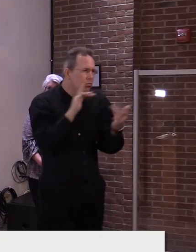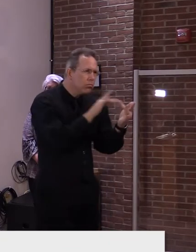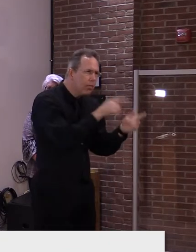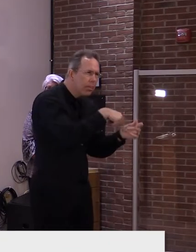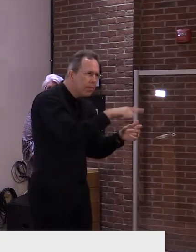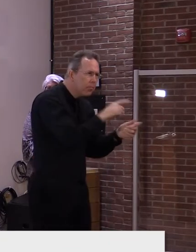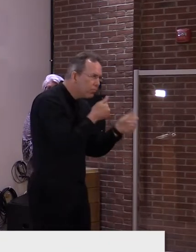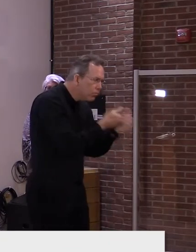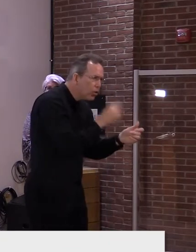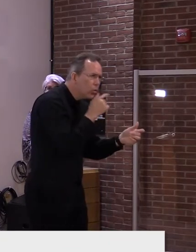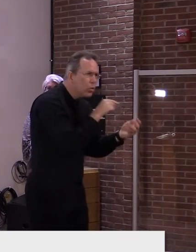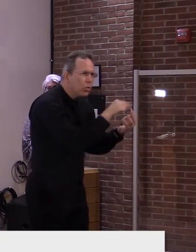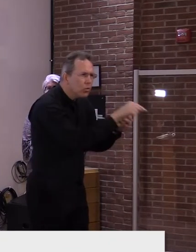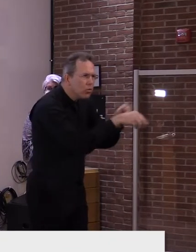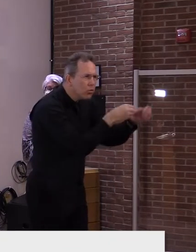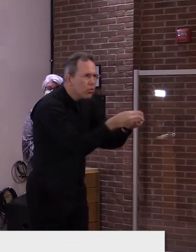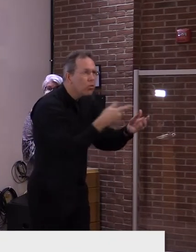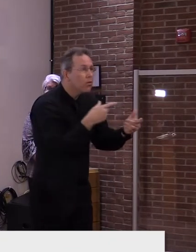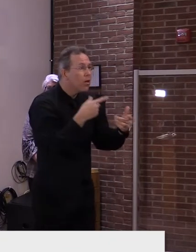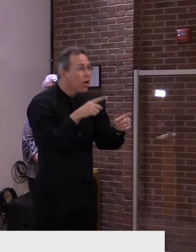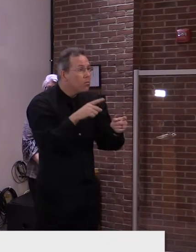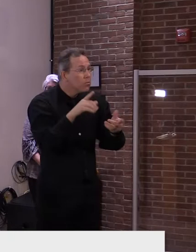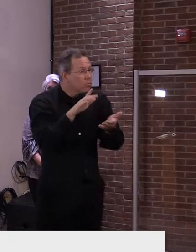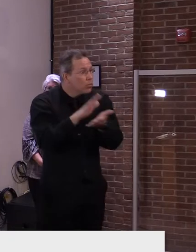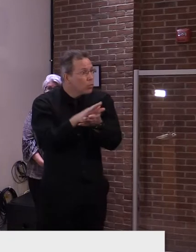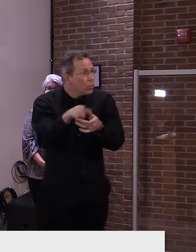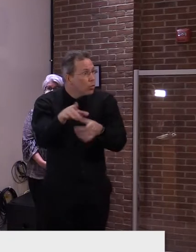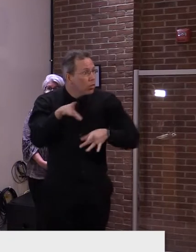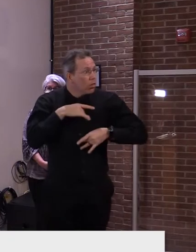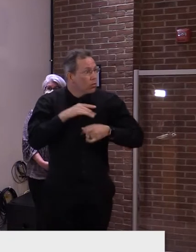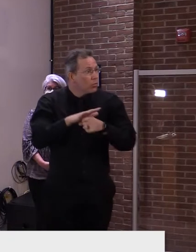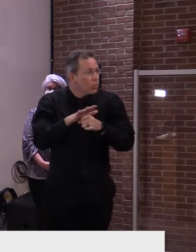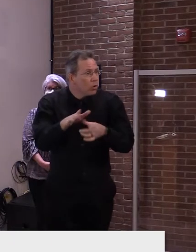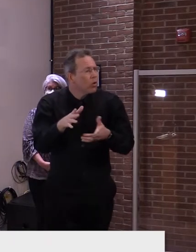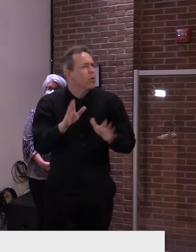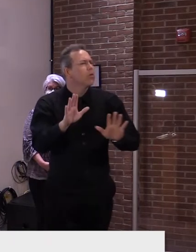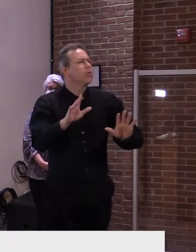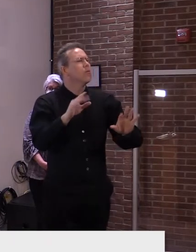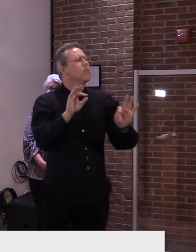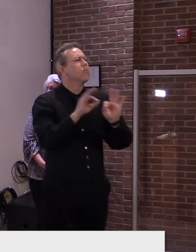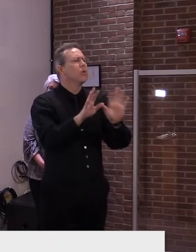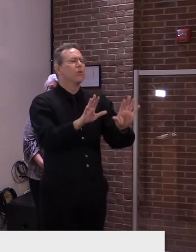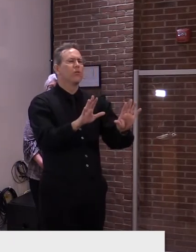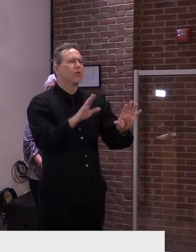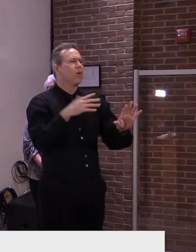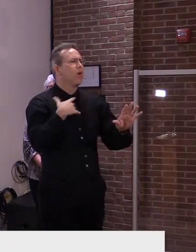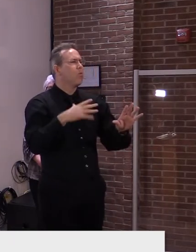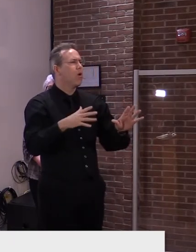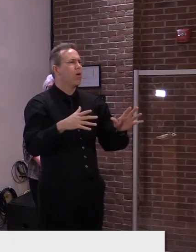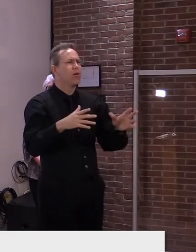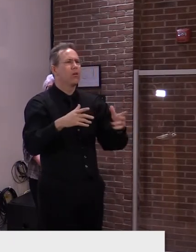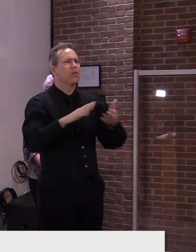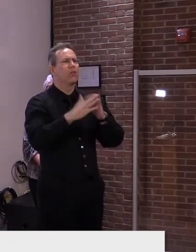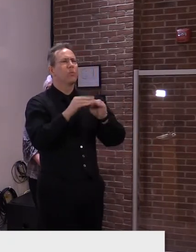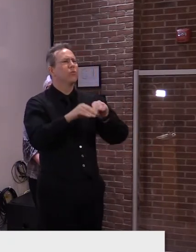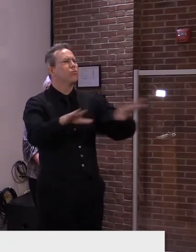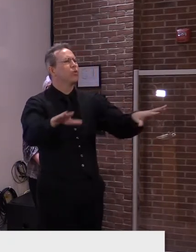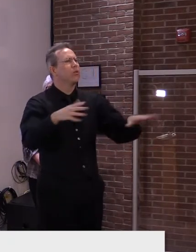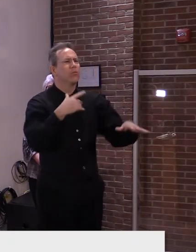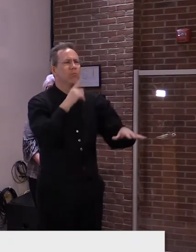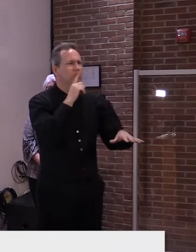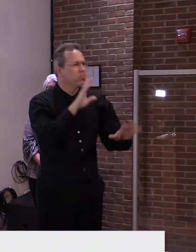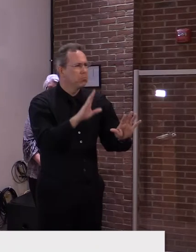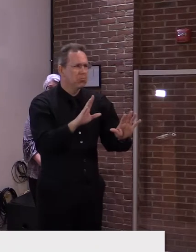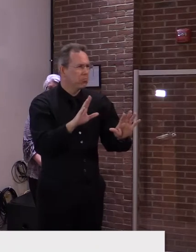period. So you can rest assured that it is not a community-wide announcement that needs to be made